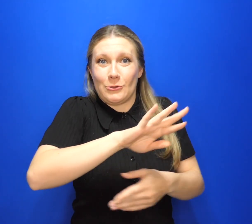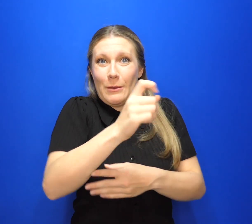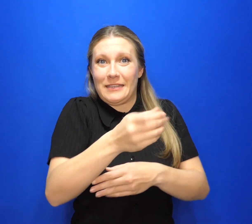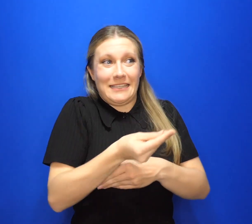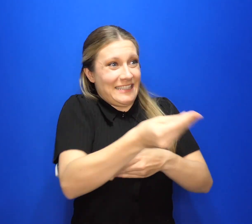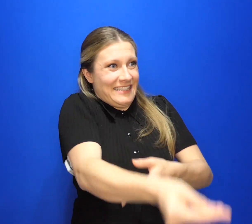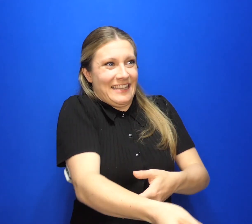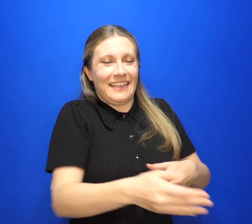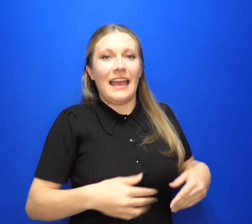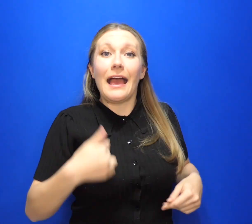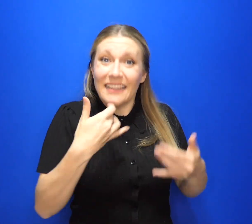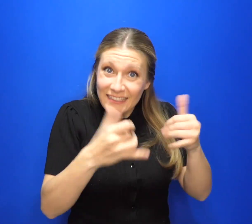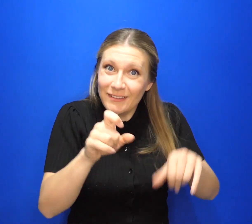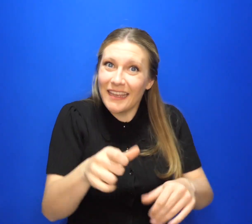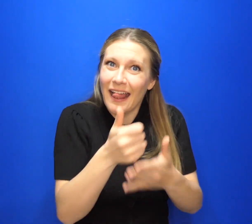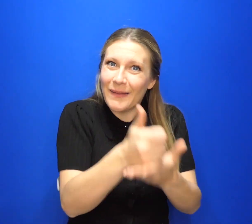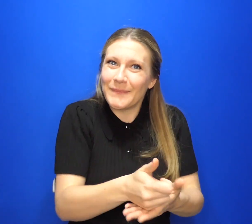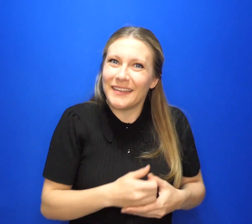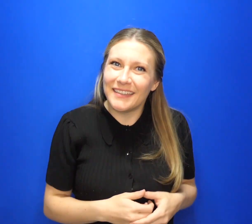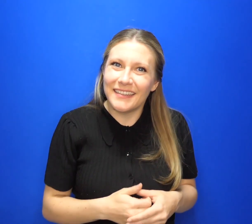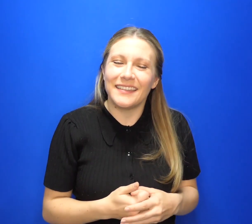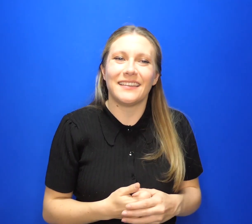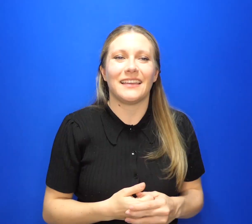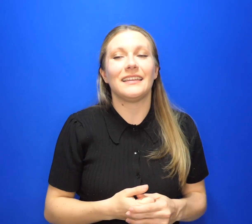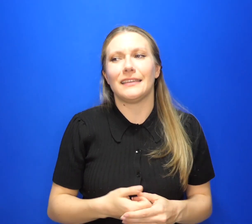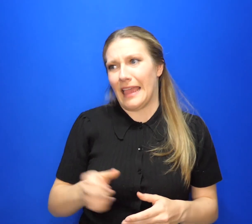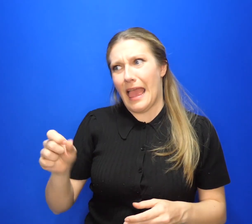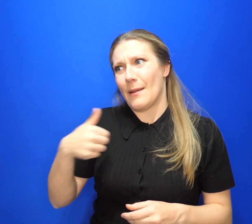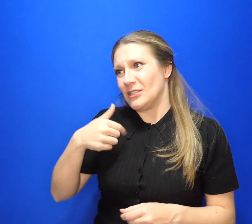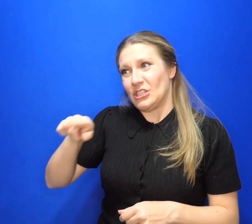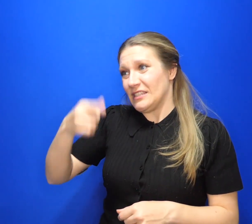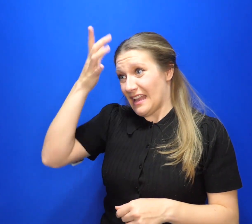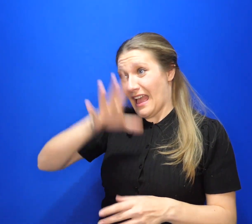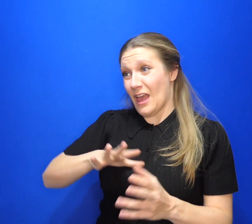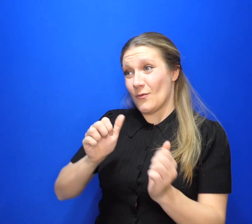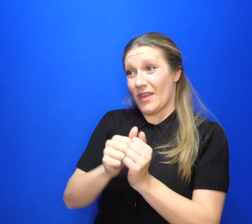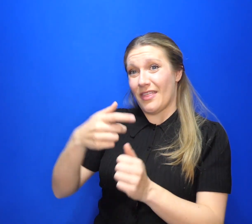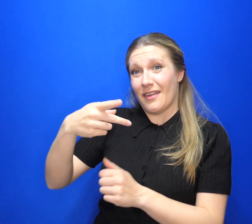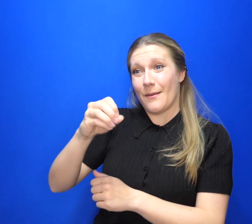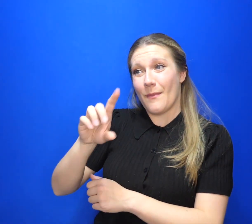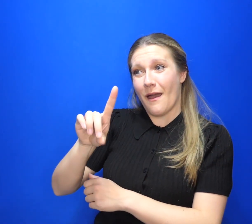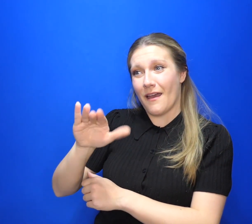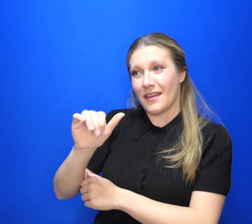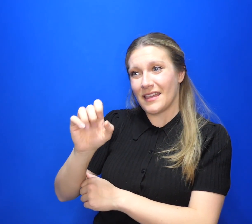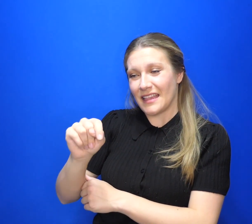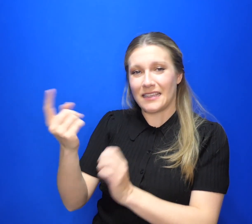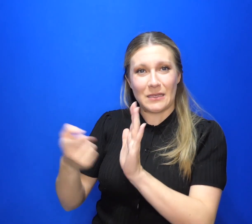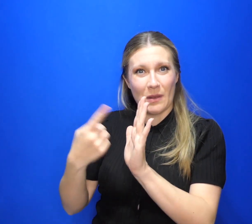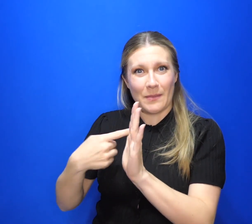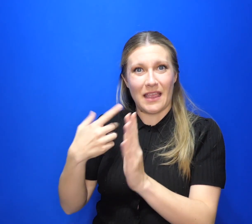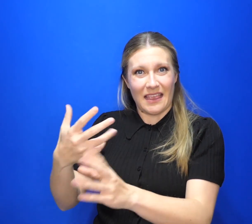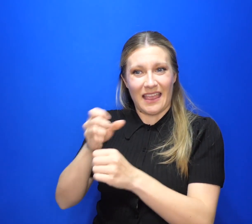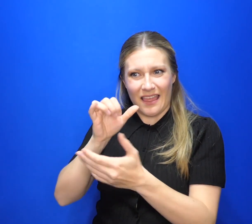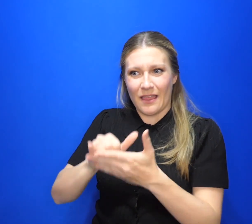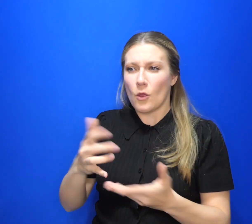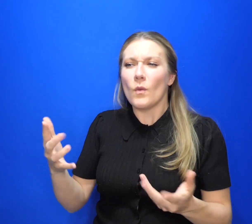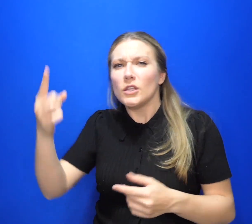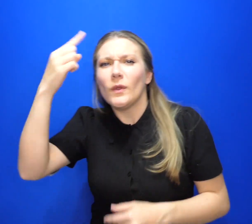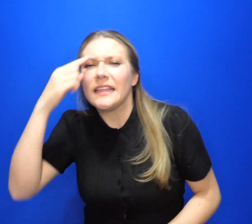a guy with a podcast, and every once in a while I get that. I get the like, well, what do you think? I'm like, you saw what I think. Like, it's the best I can